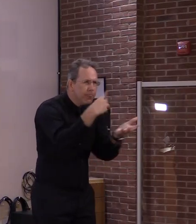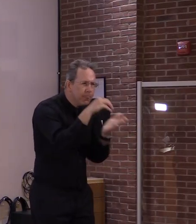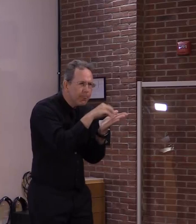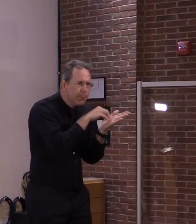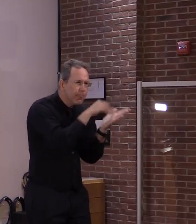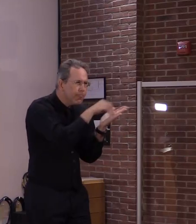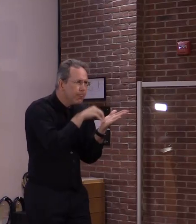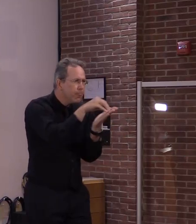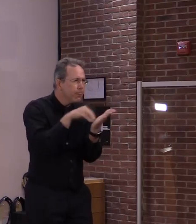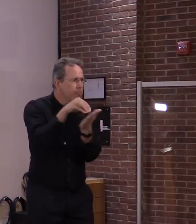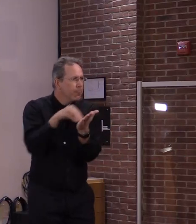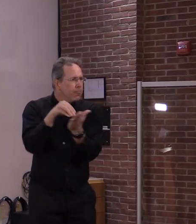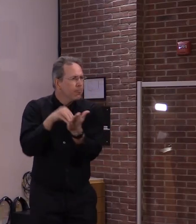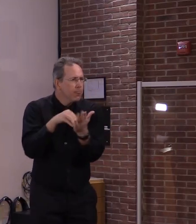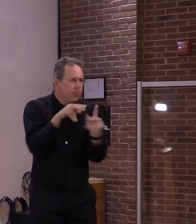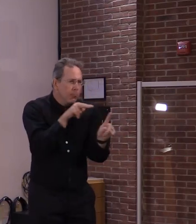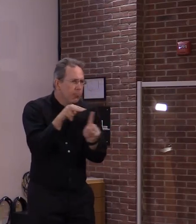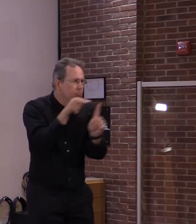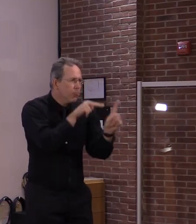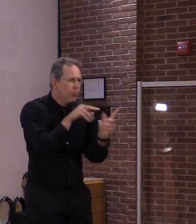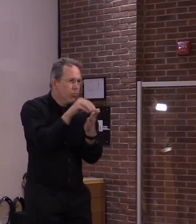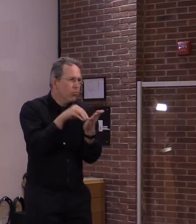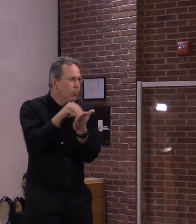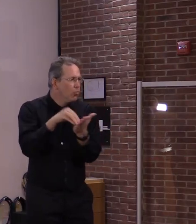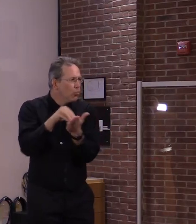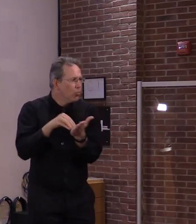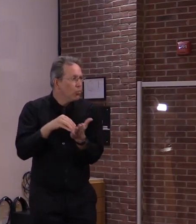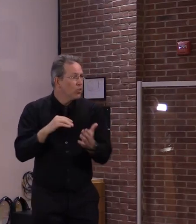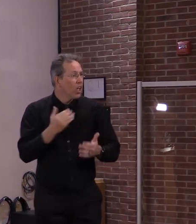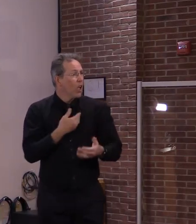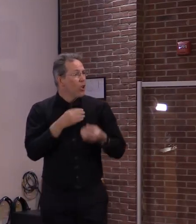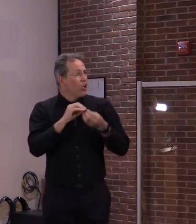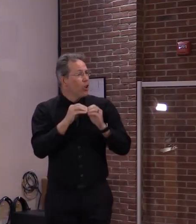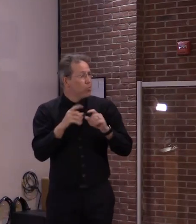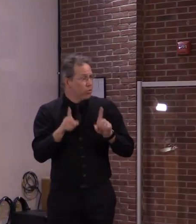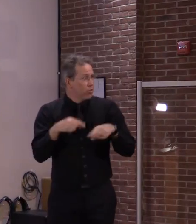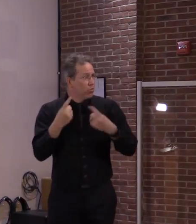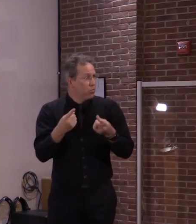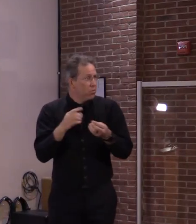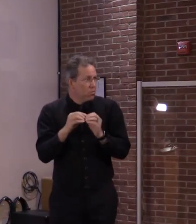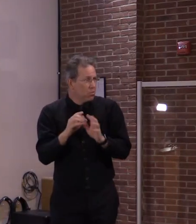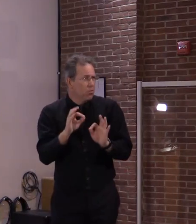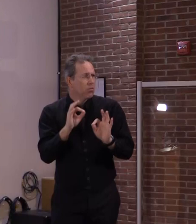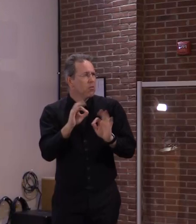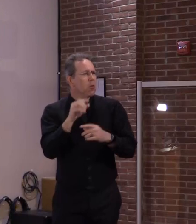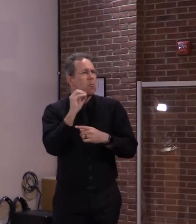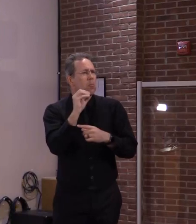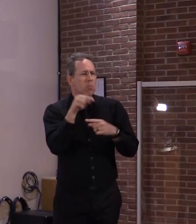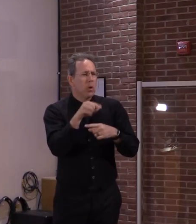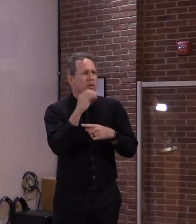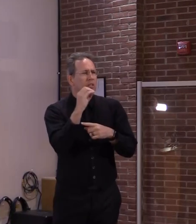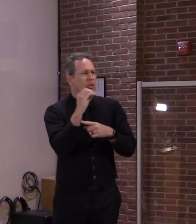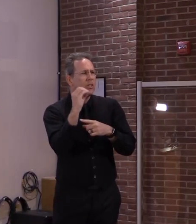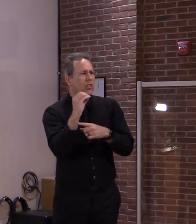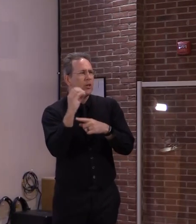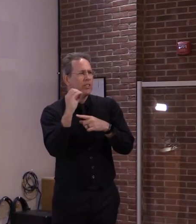0.007%, I wouldn't want to make too much of what we come up with in Vermont, and I can easily